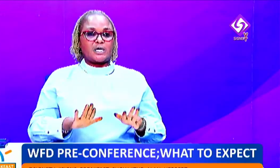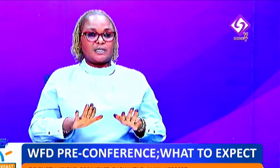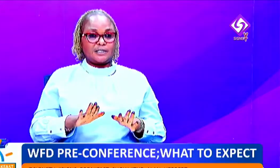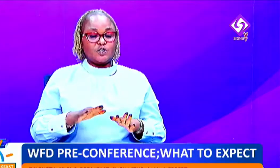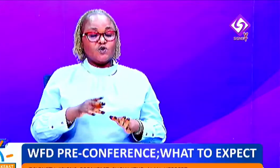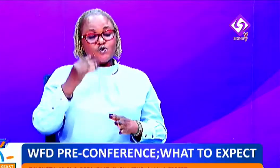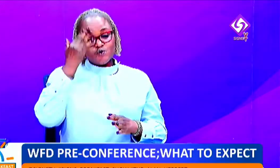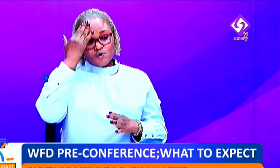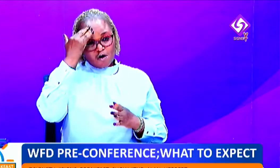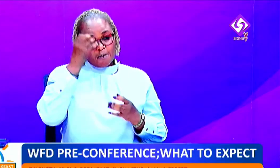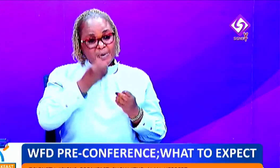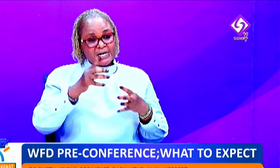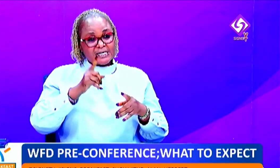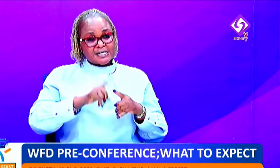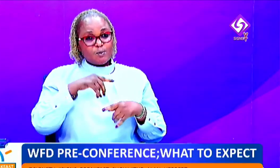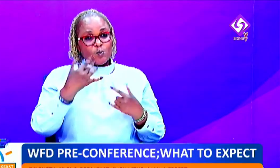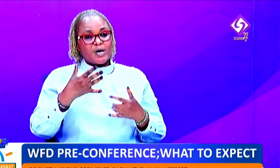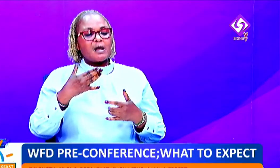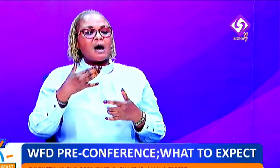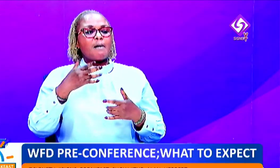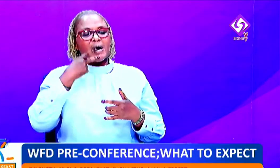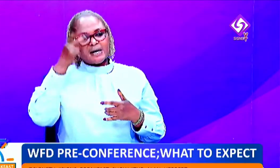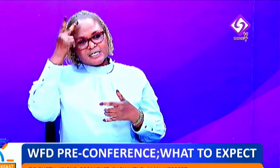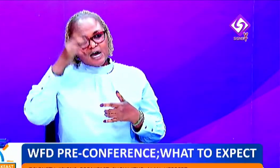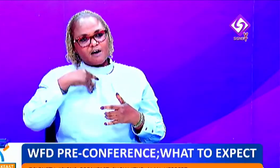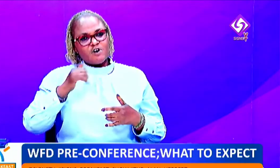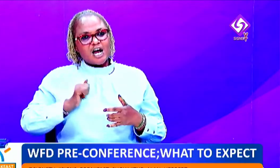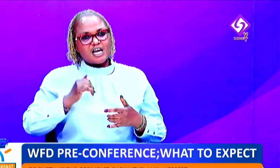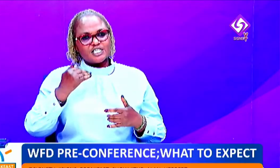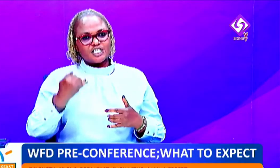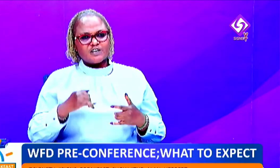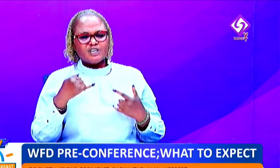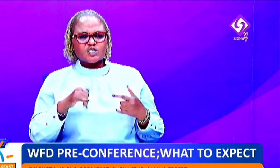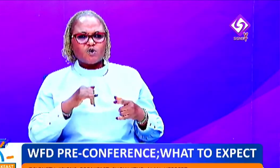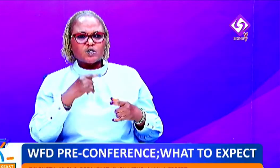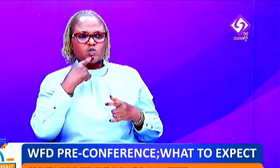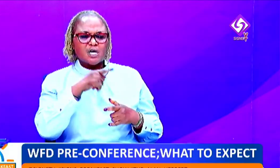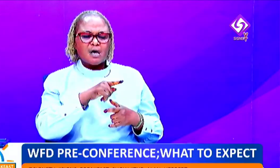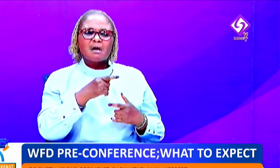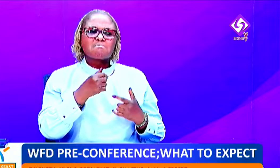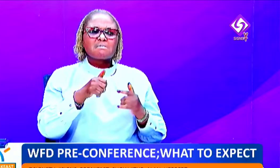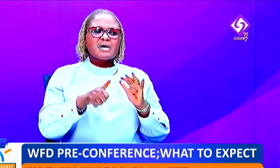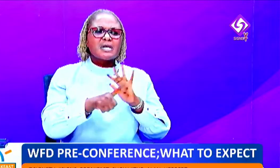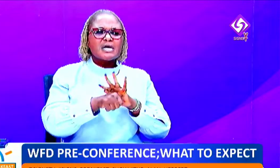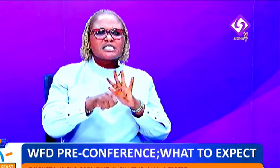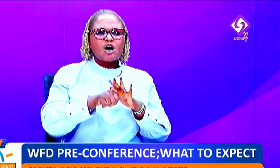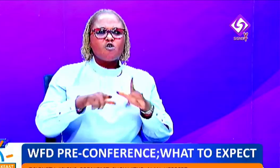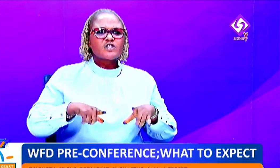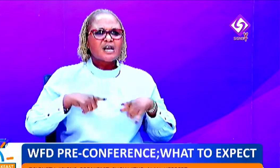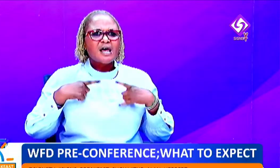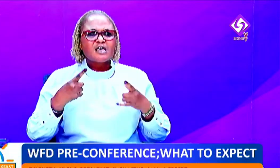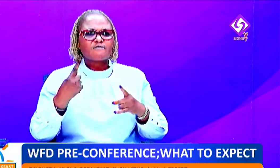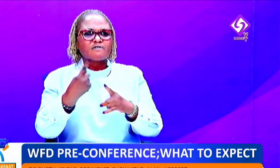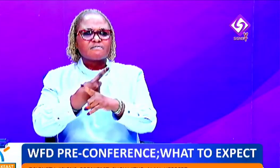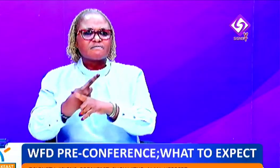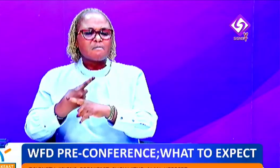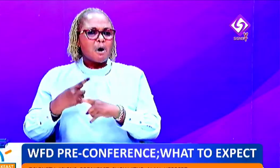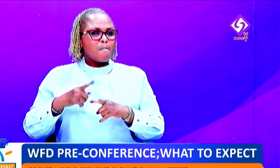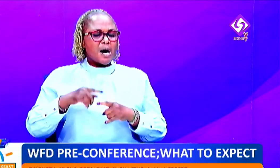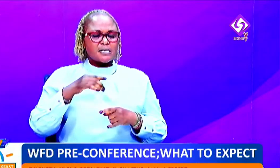after you have joined school, the family does not really feel like you have value. You know, previously the girl child, people would say, oh, the